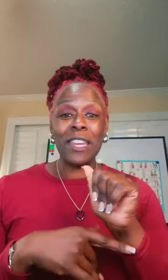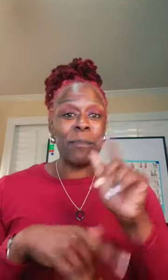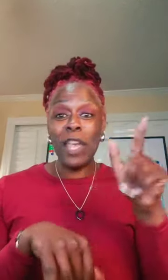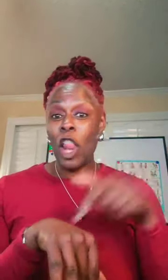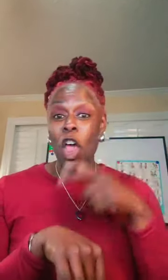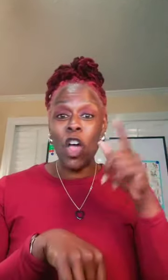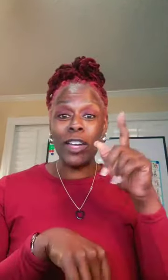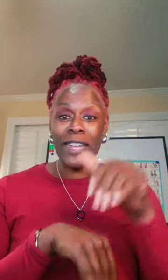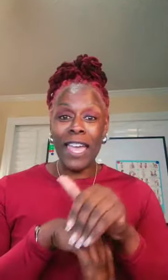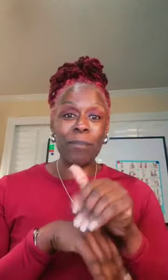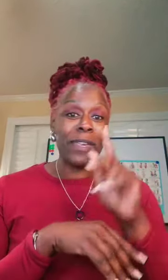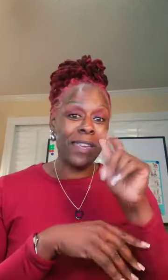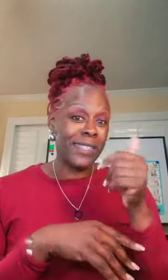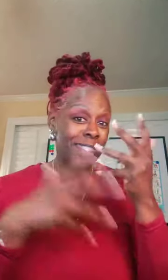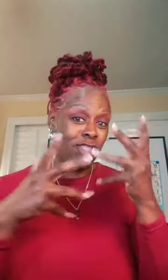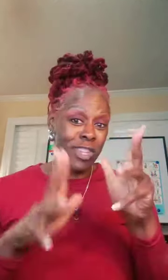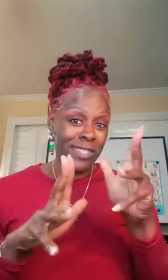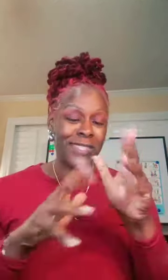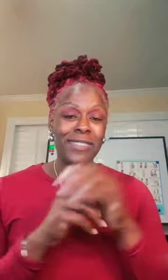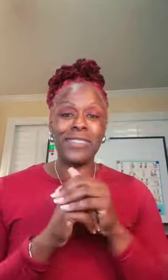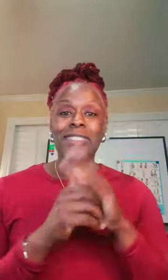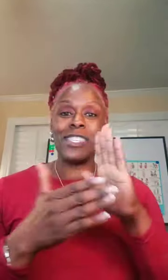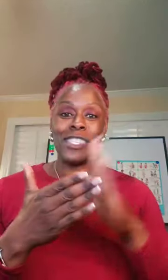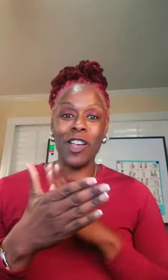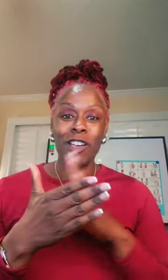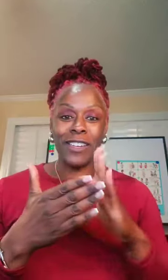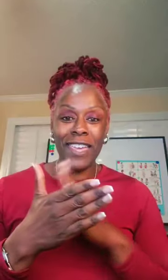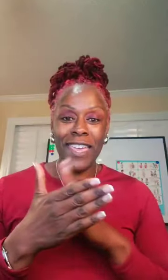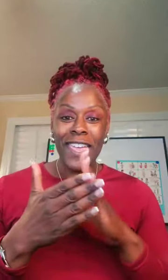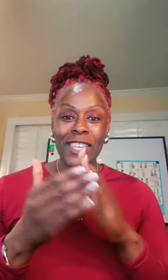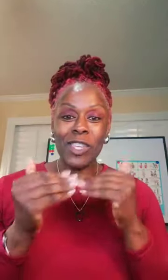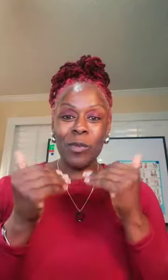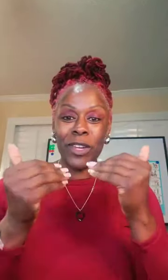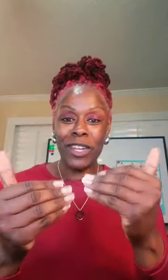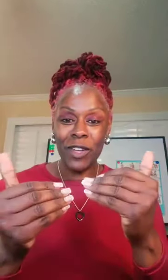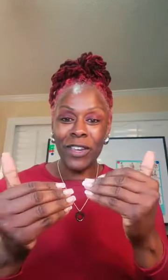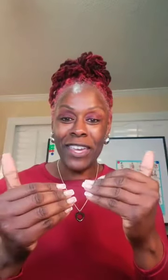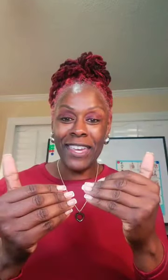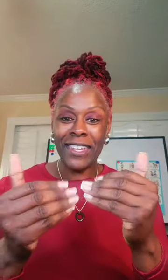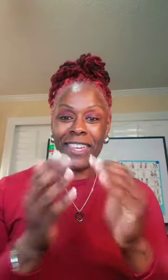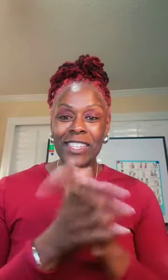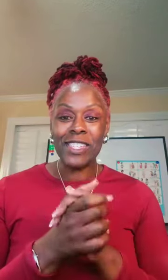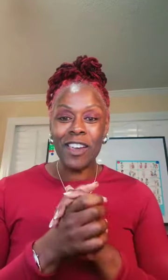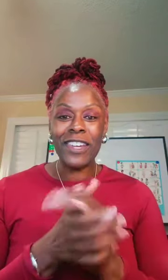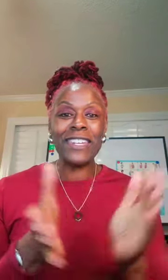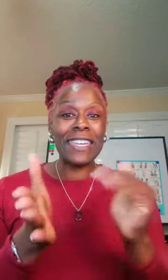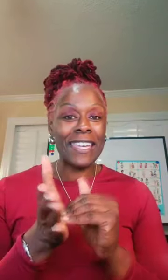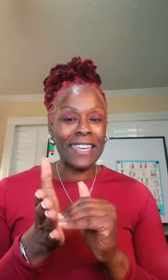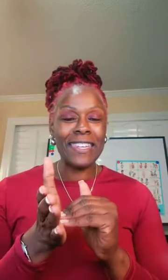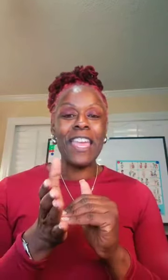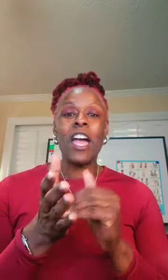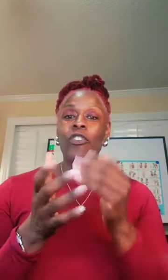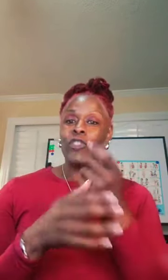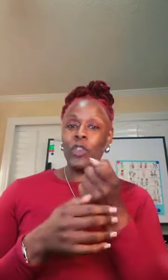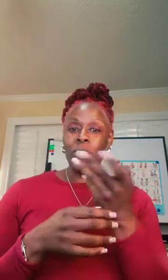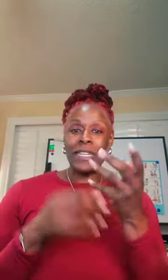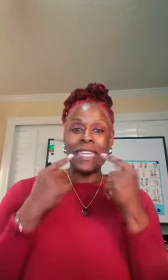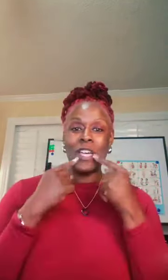be a long night because it's just the song. And so we're going to go ahead and get started. Again, a few